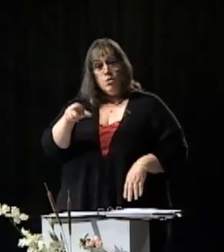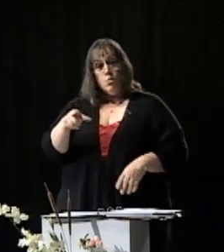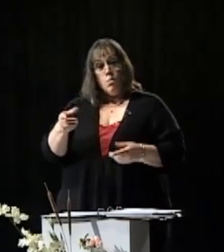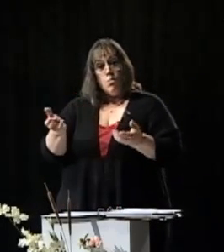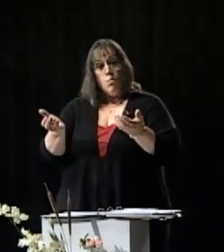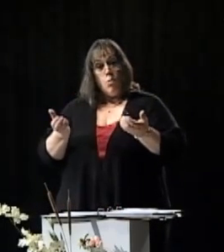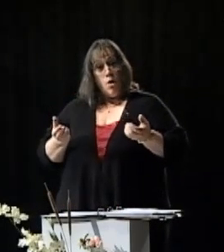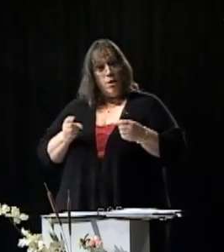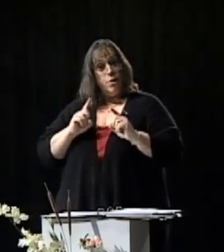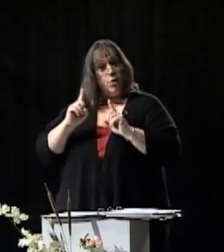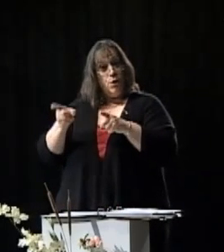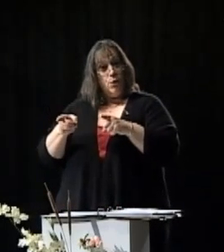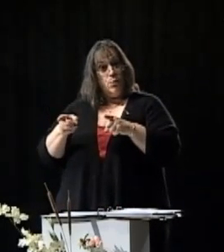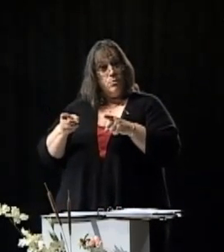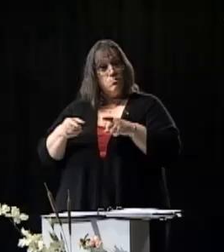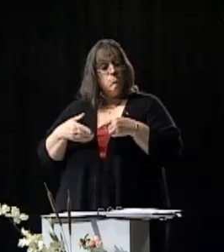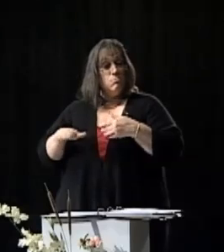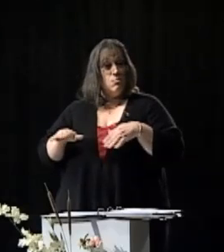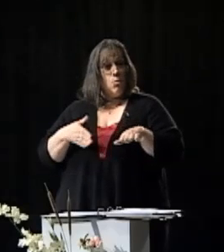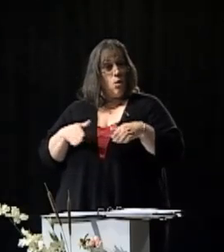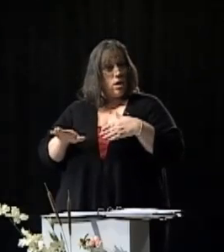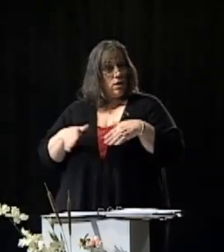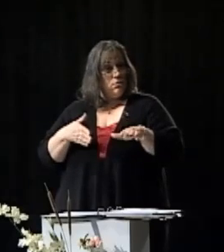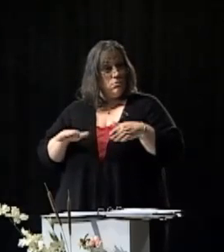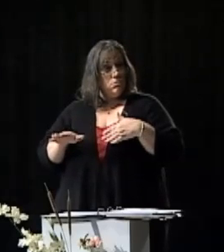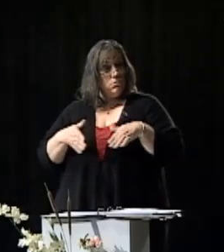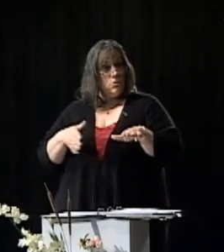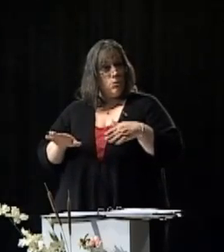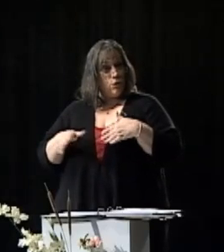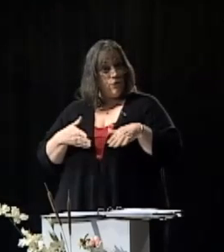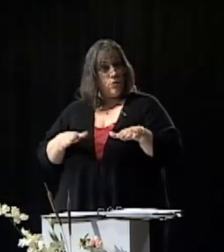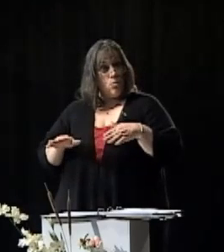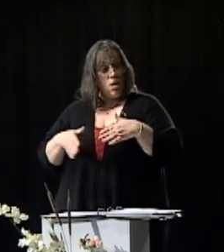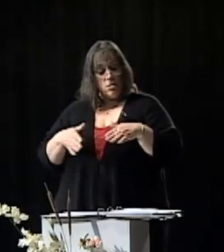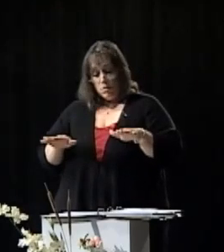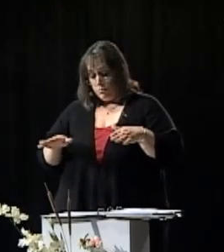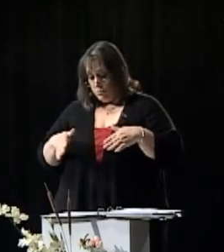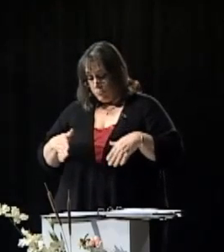You want to go walking? You want to go for a walk?